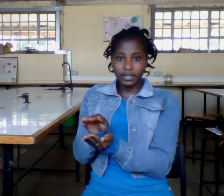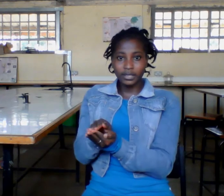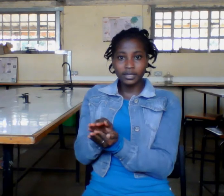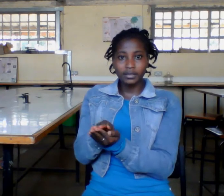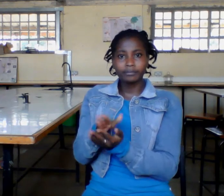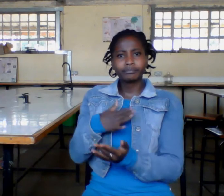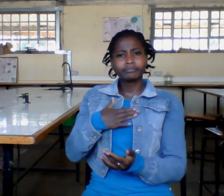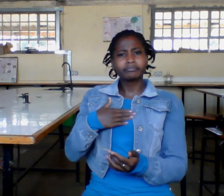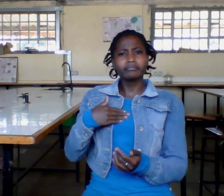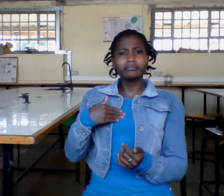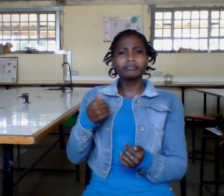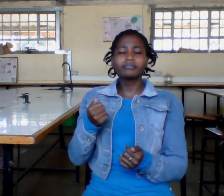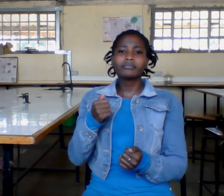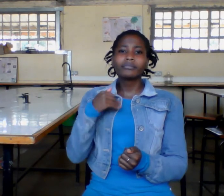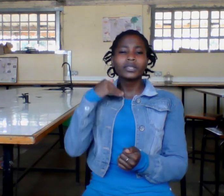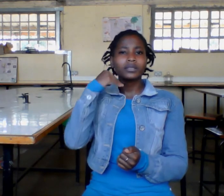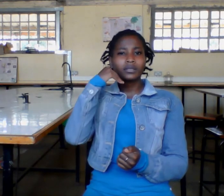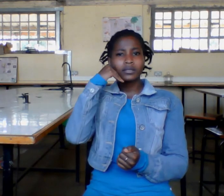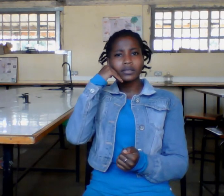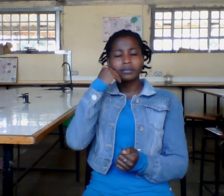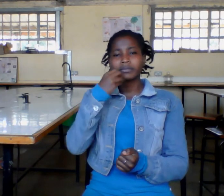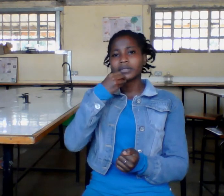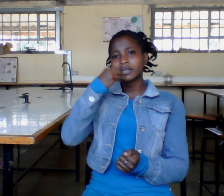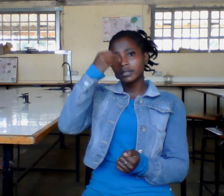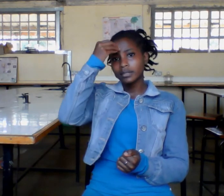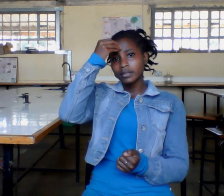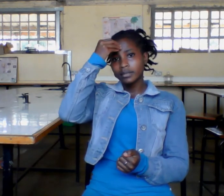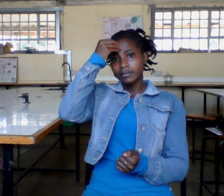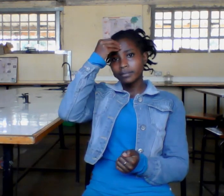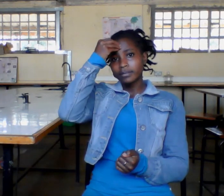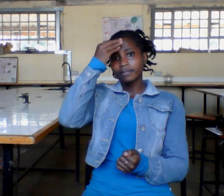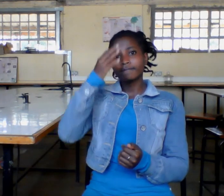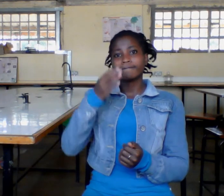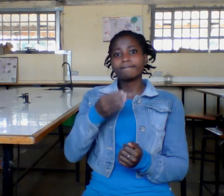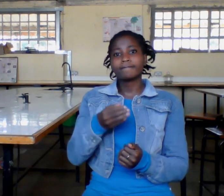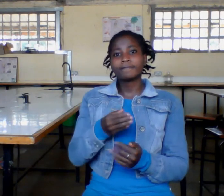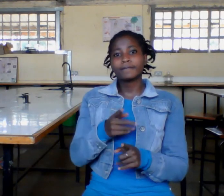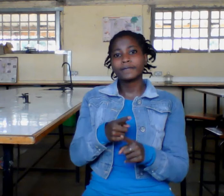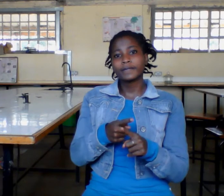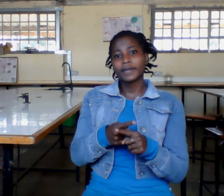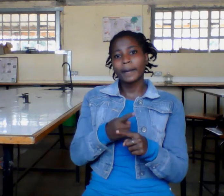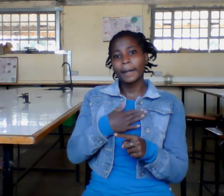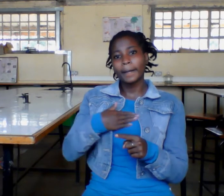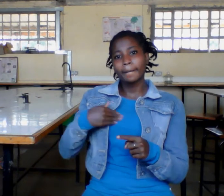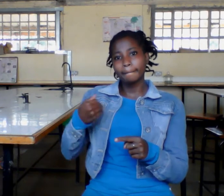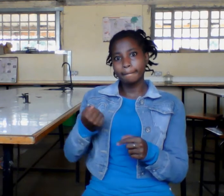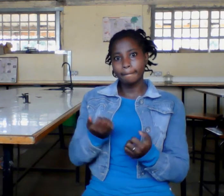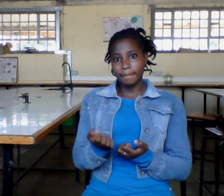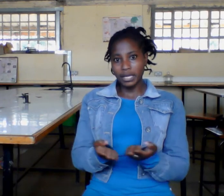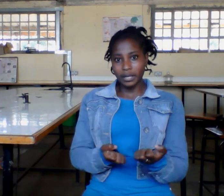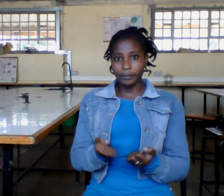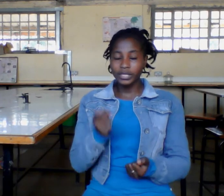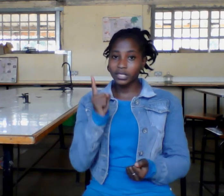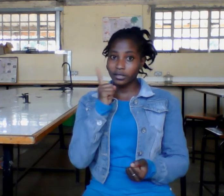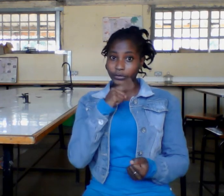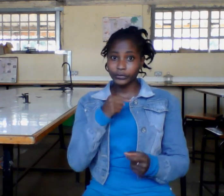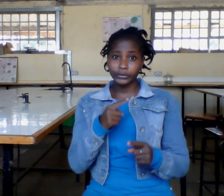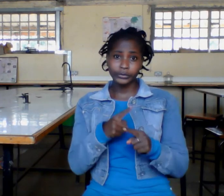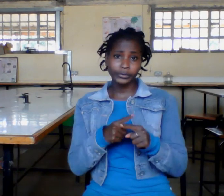sick, and the business suddenly went down. Despite that, Hyena didn't say a word. Some days